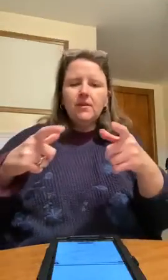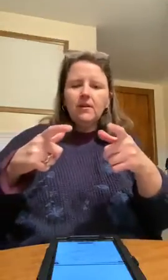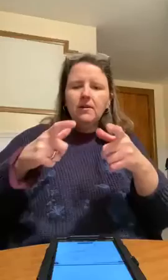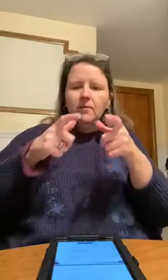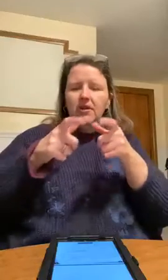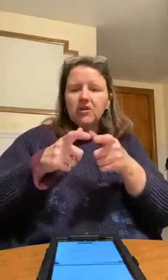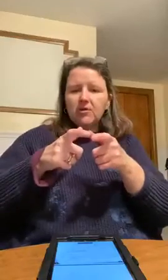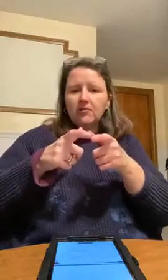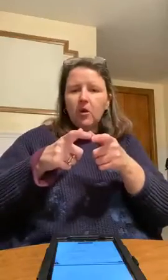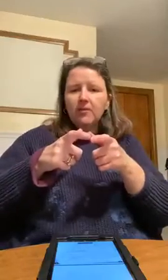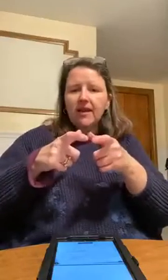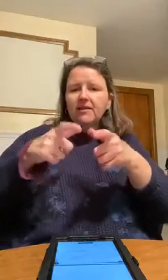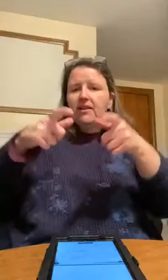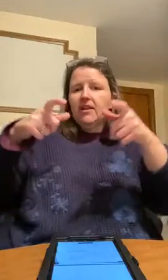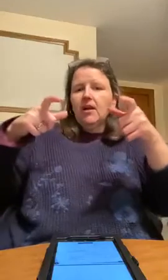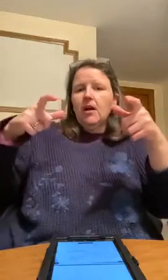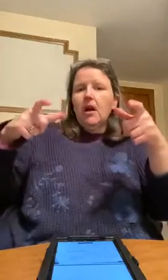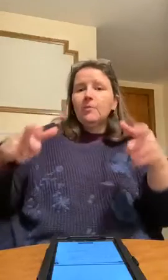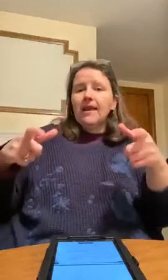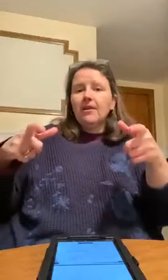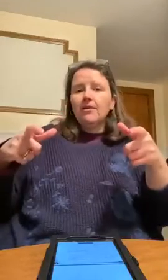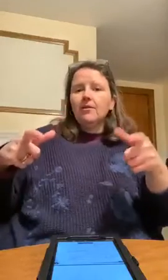You want to show a small plate, a platter